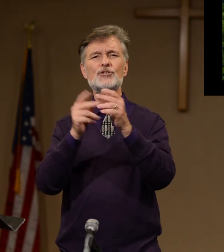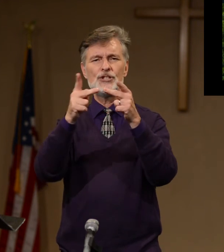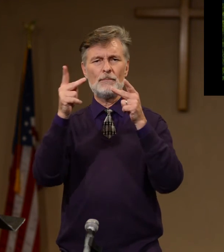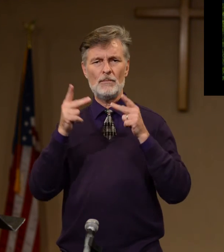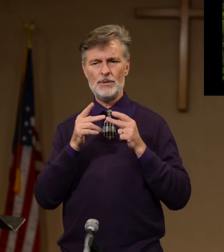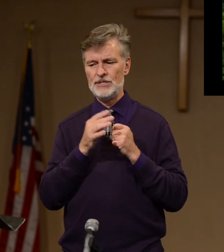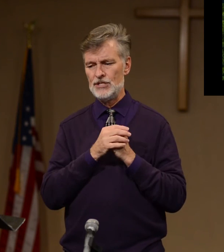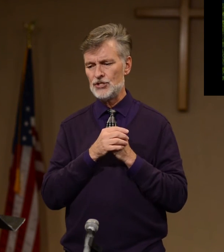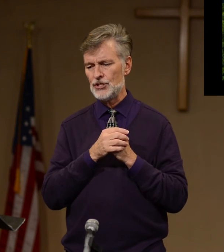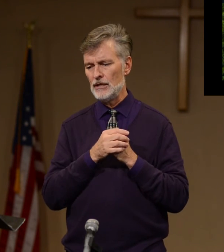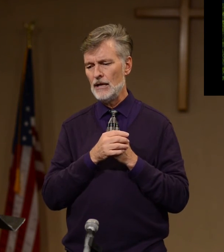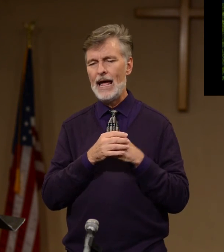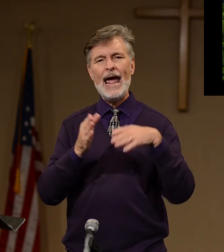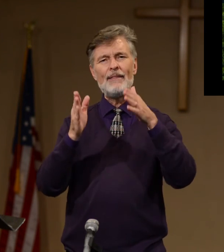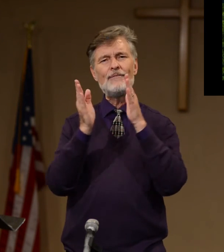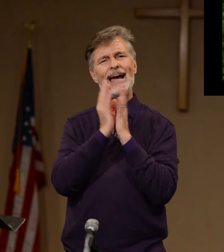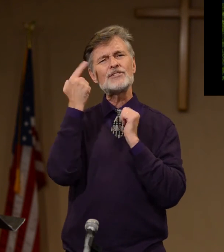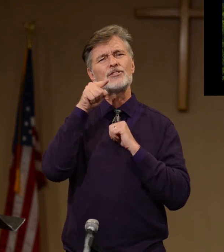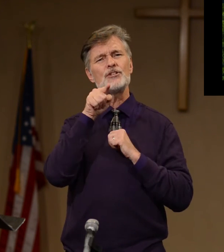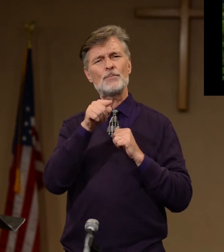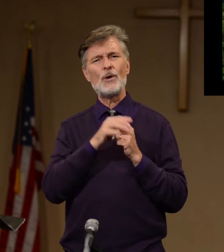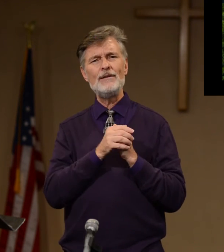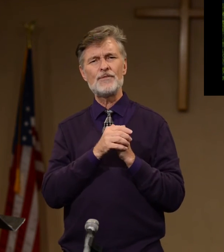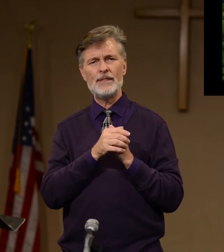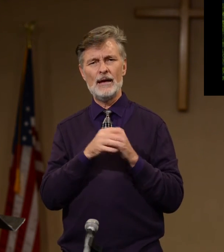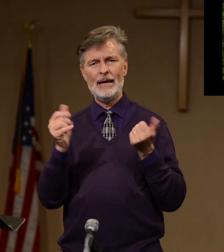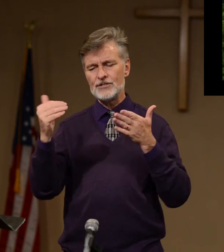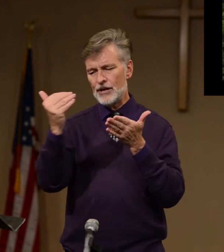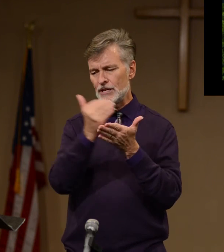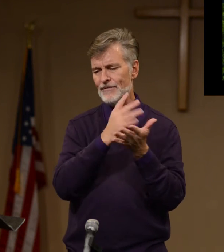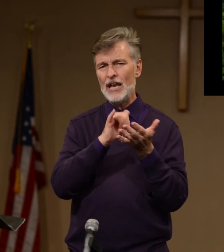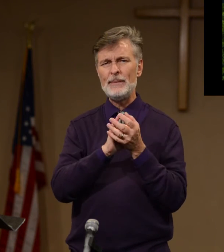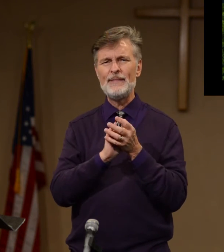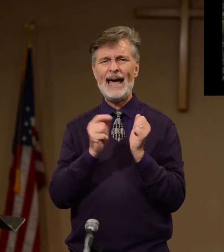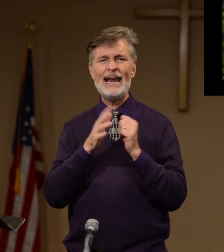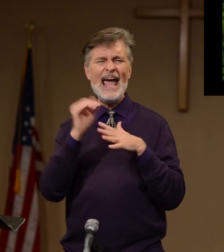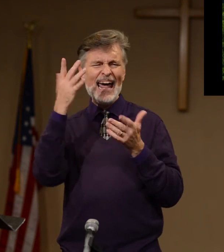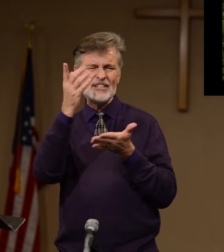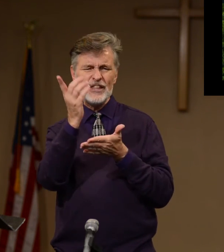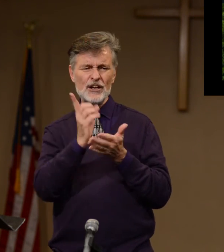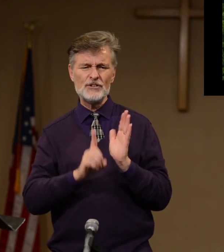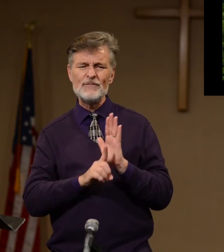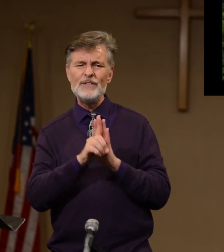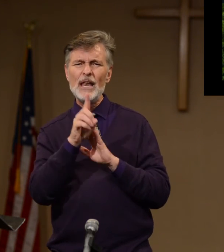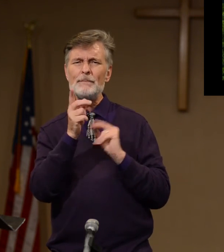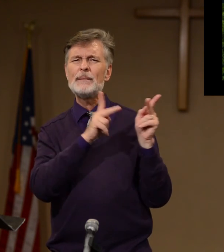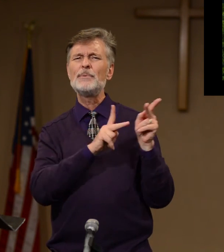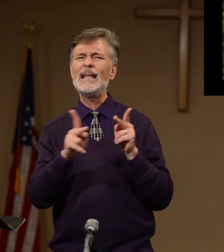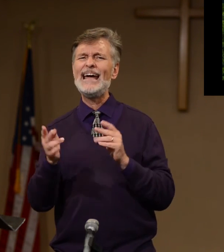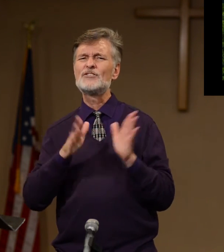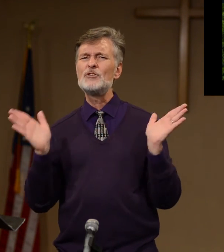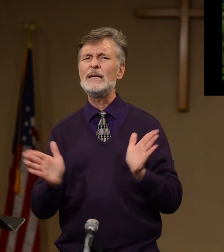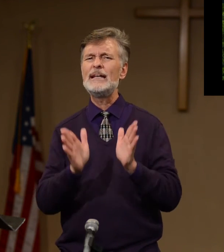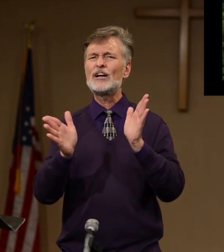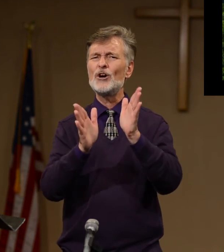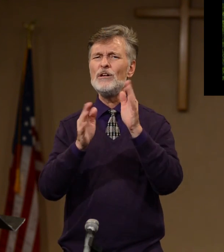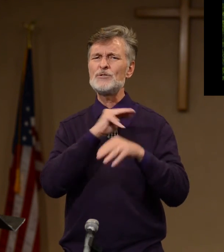leadership position. And they've asked us to pray for them as they're developing that and as they're developing plans to be an encouragement